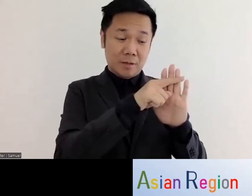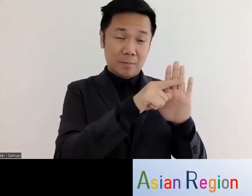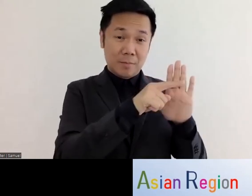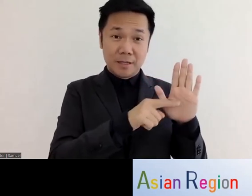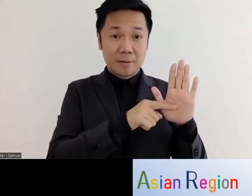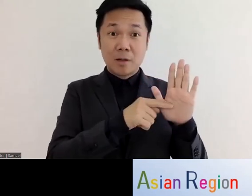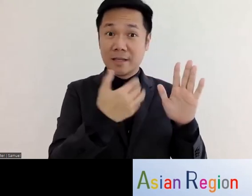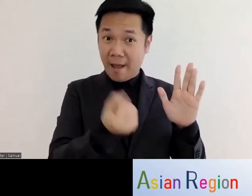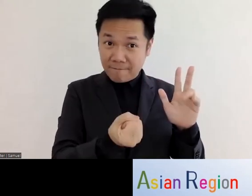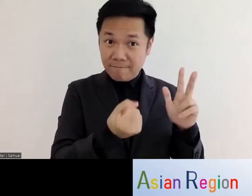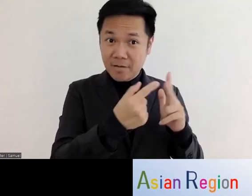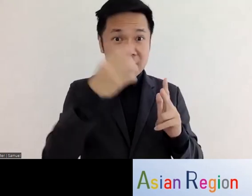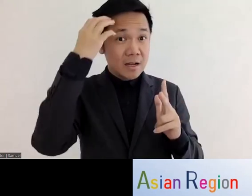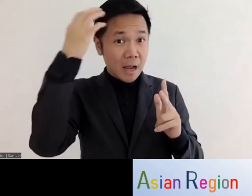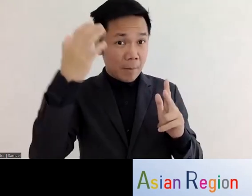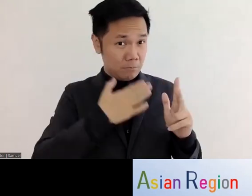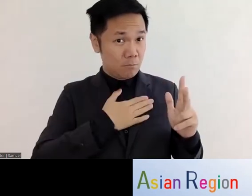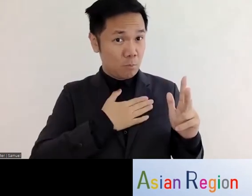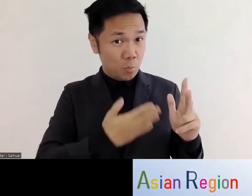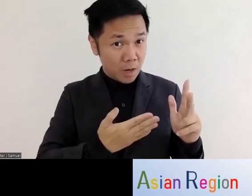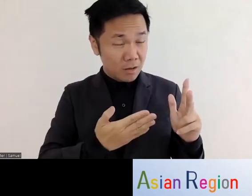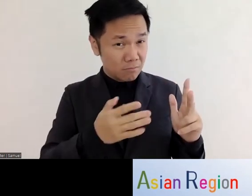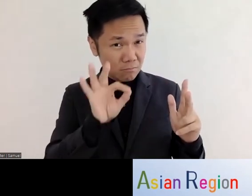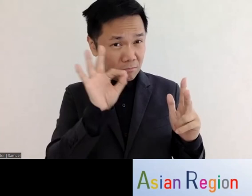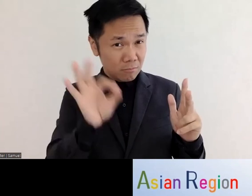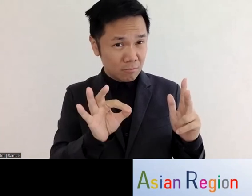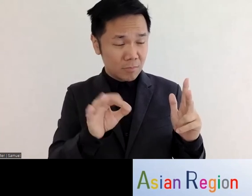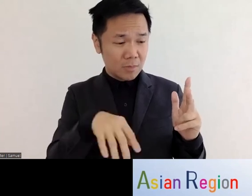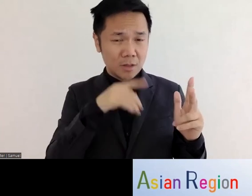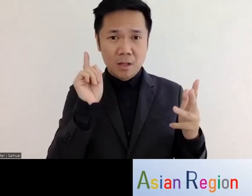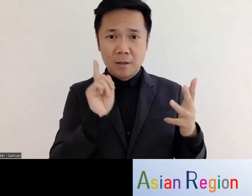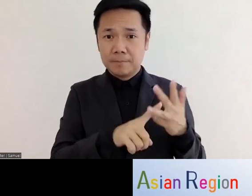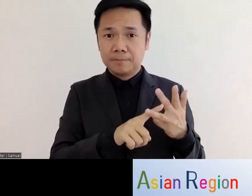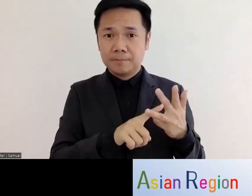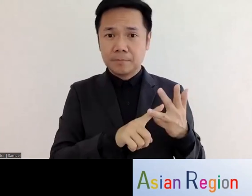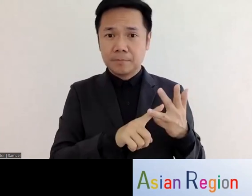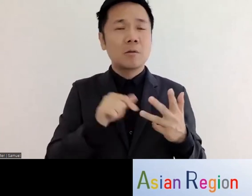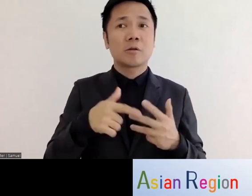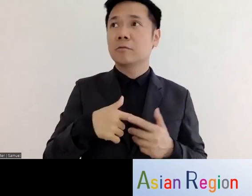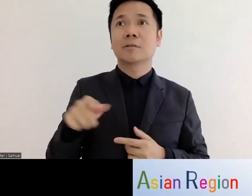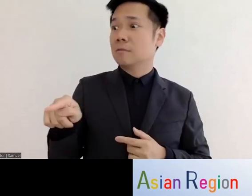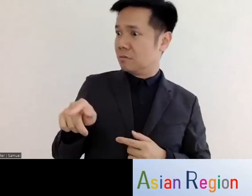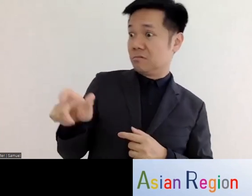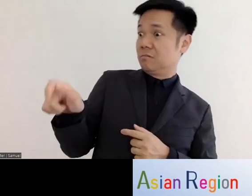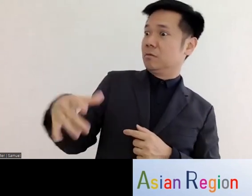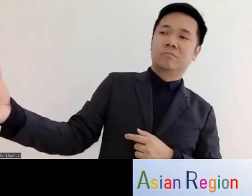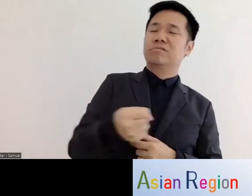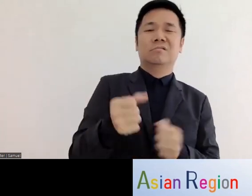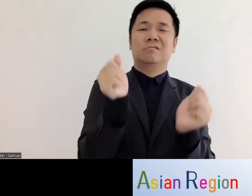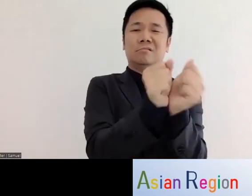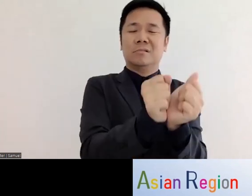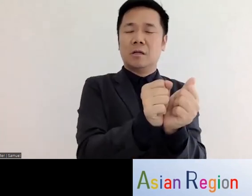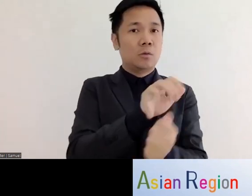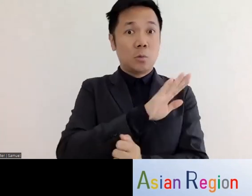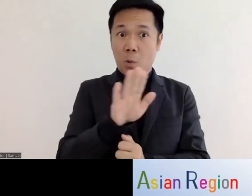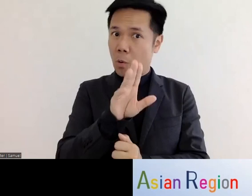policy, we need to ban arbitrary detention and any form of violence and torture within social